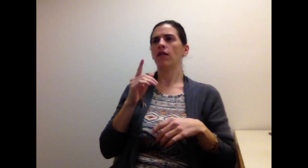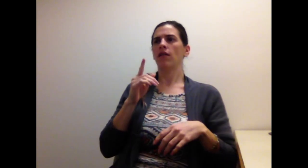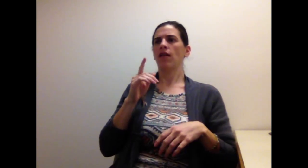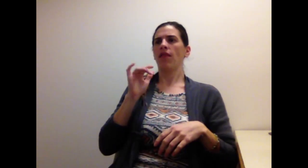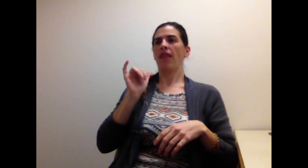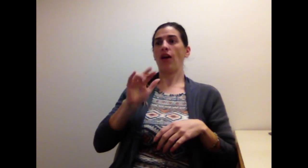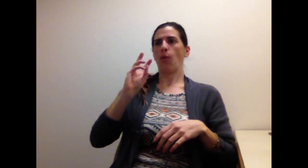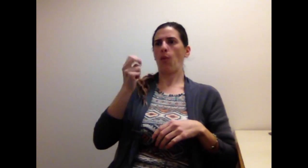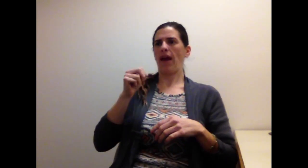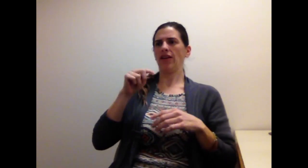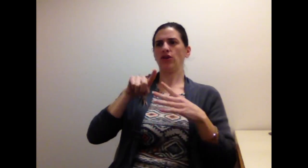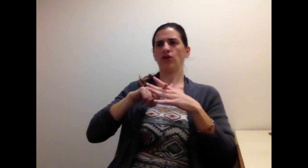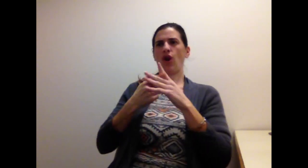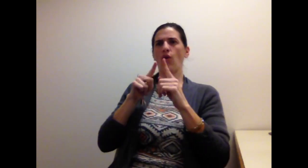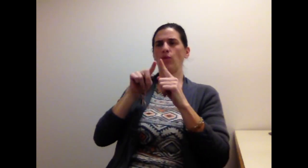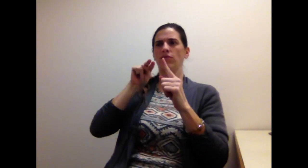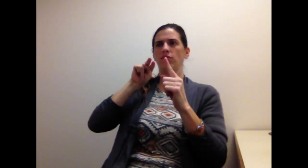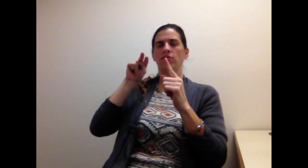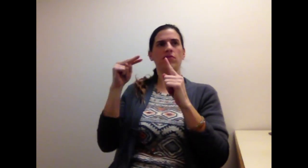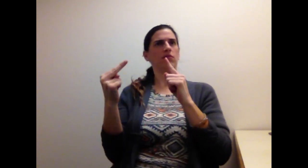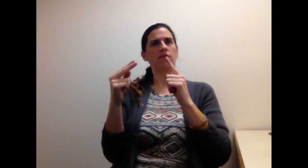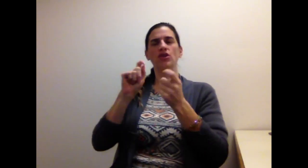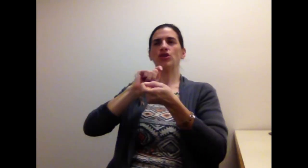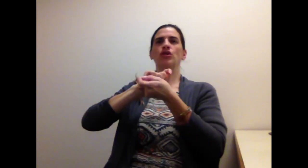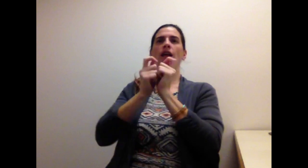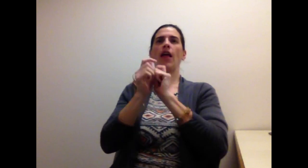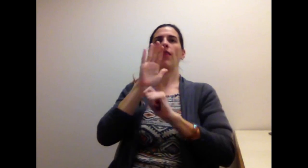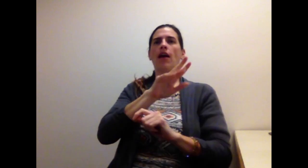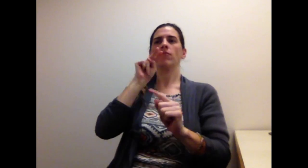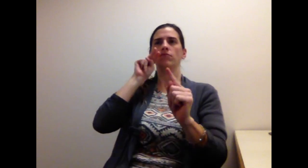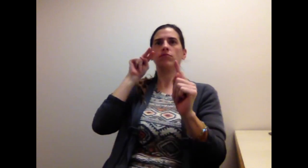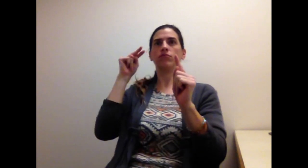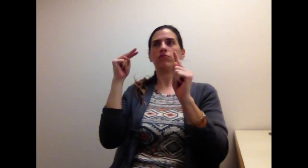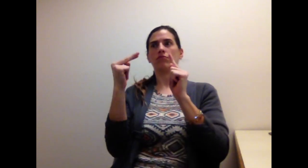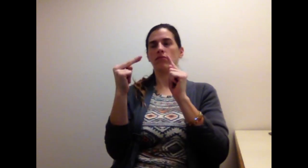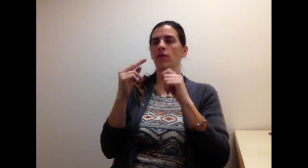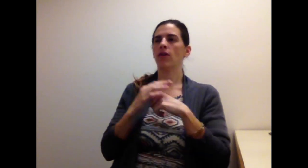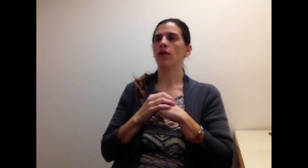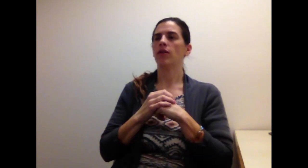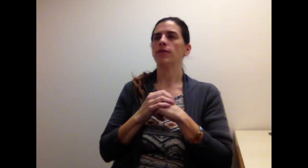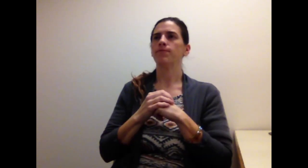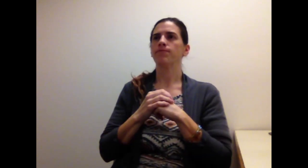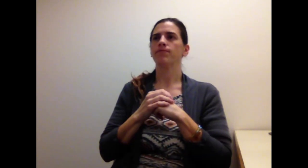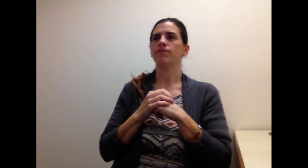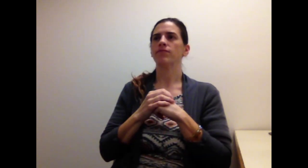for and taking those jobs teaching ASL classes. The deaf perspective started to change.